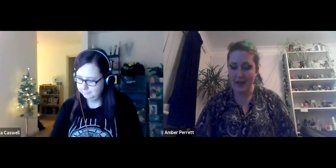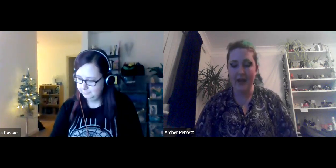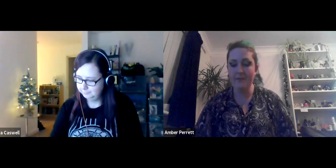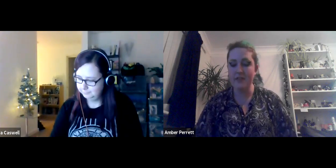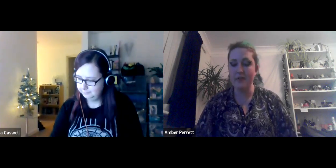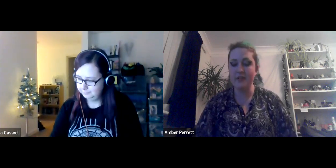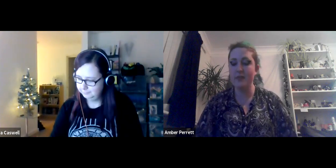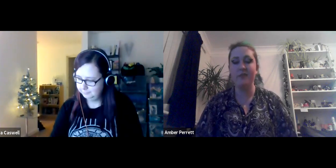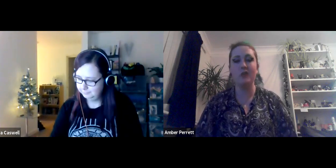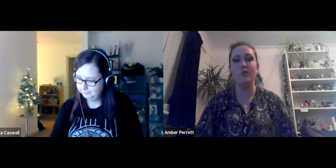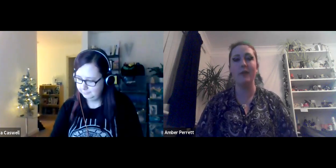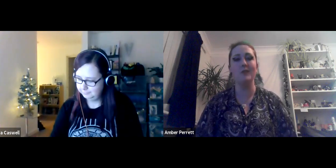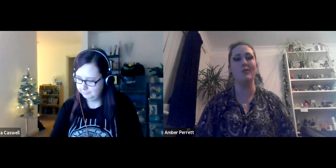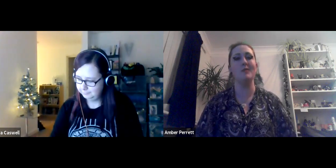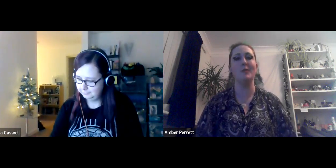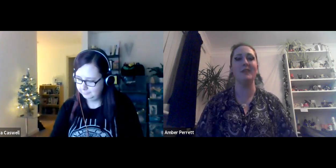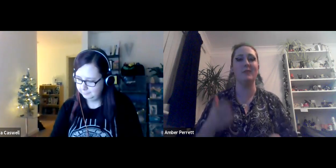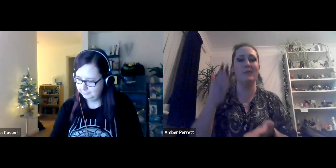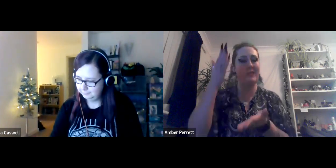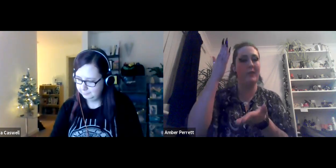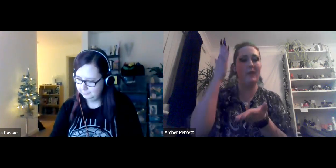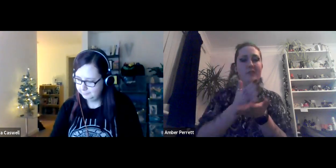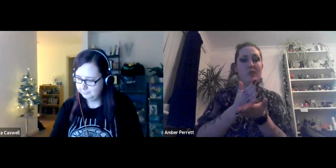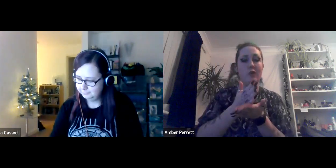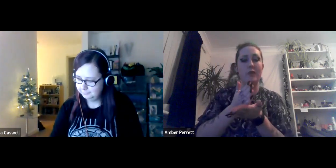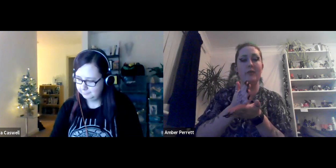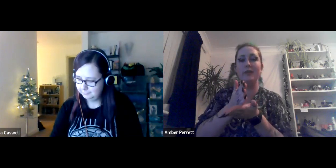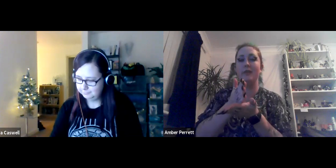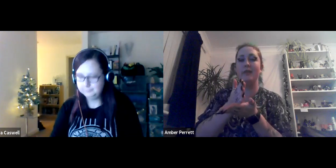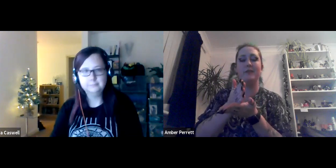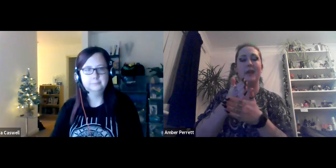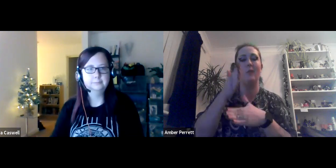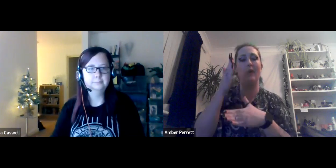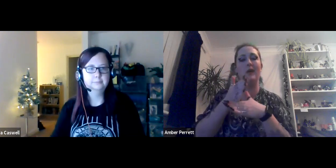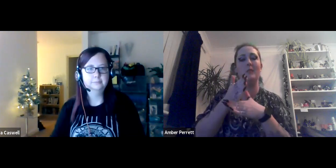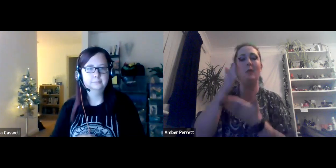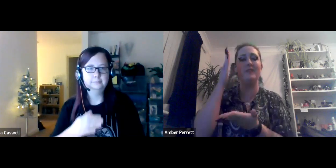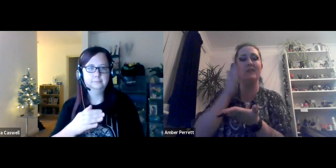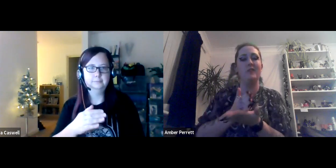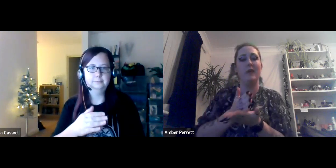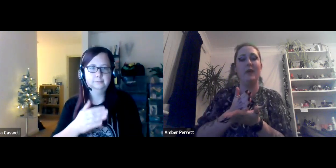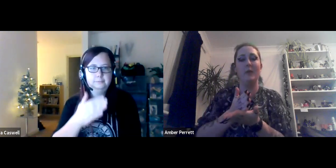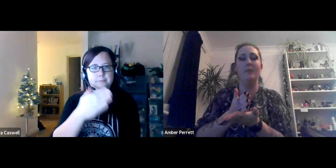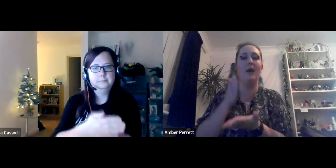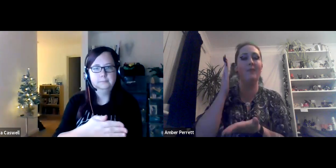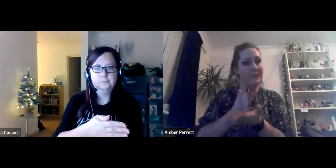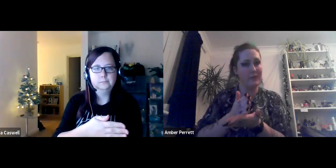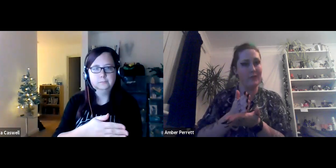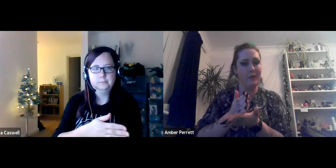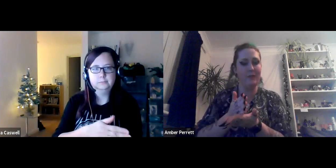And then for some reason we've got true and untrue at the bottom of this one. So if it's true, it's like work, but obviously into an open palm. So true.